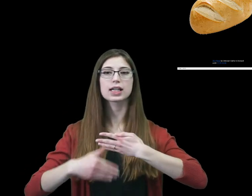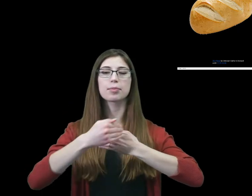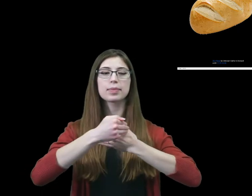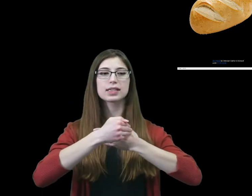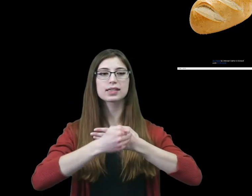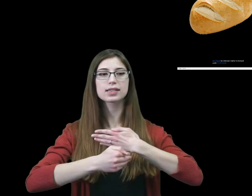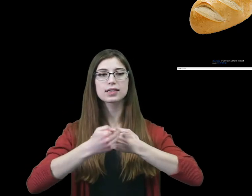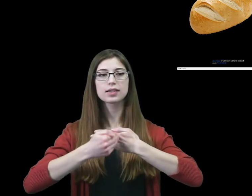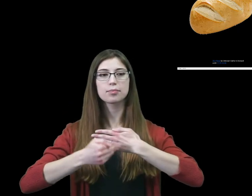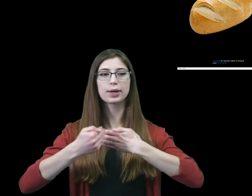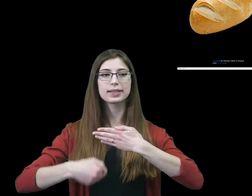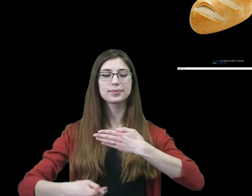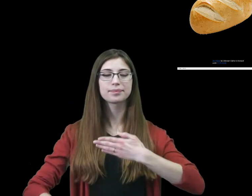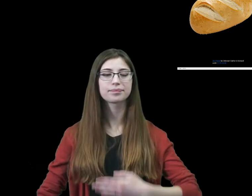couple pieces. Bread.